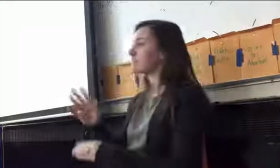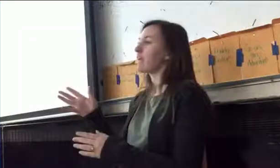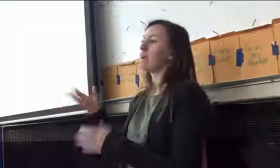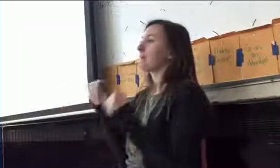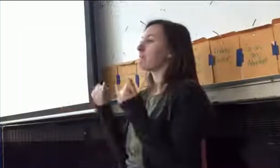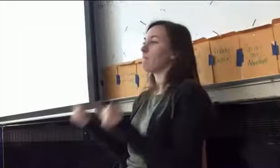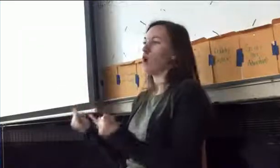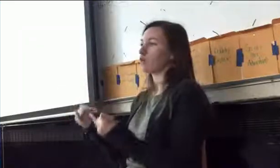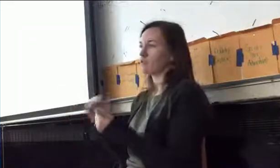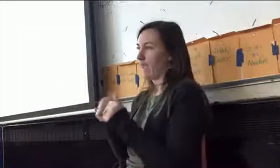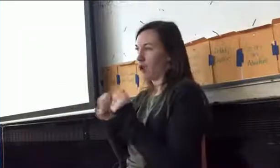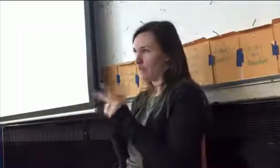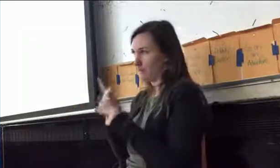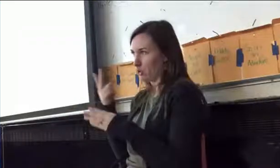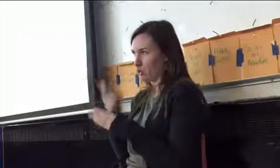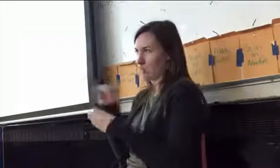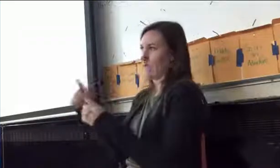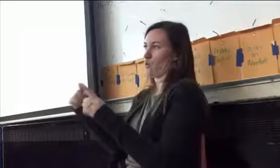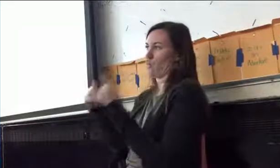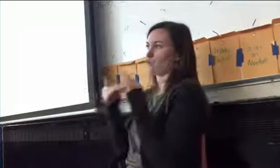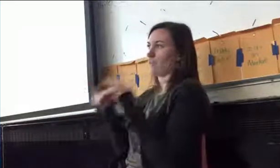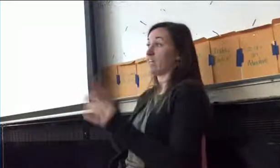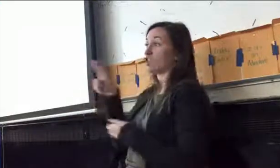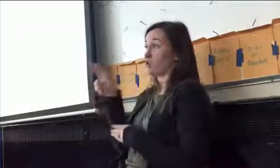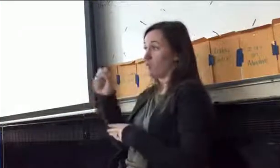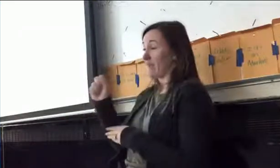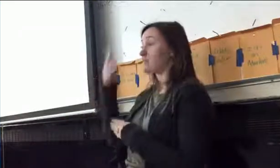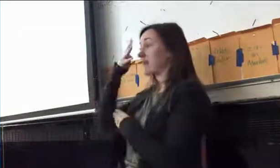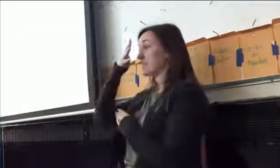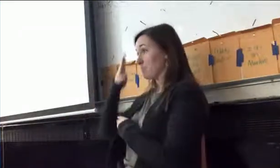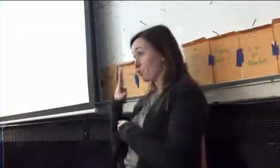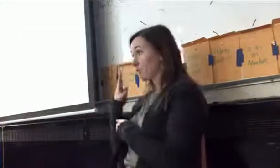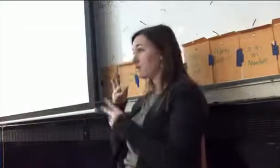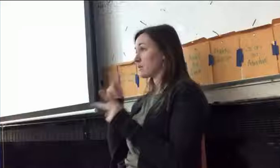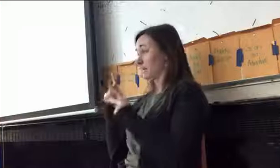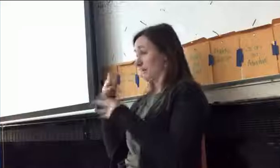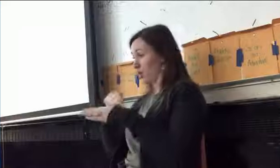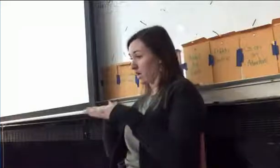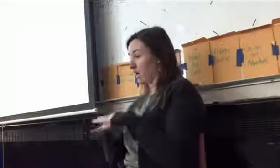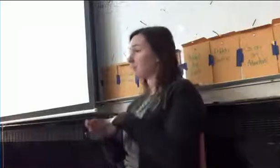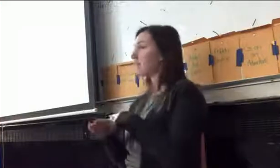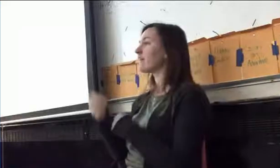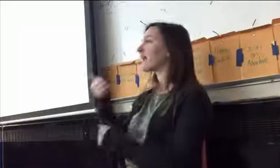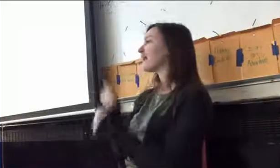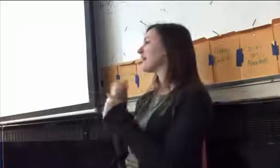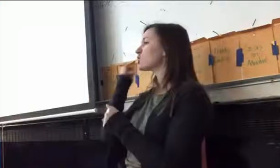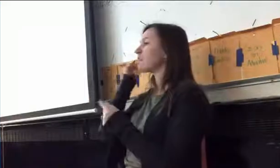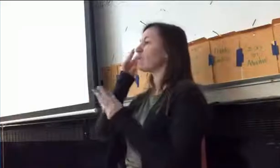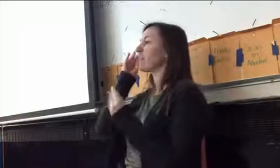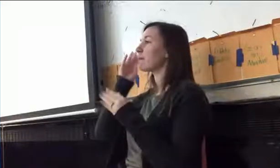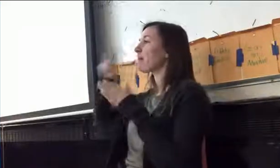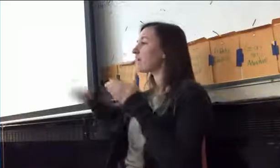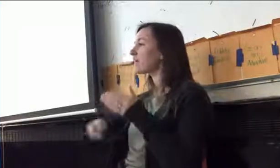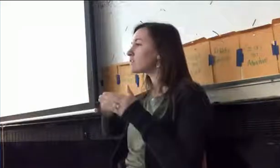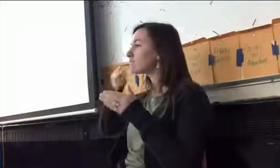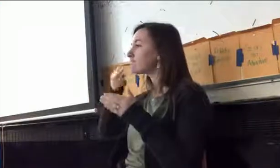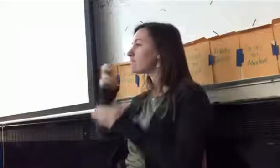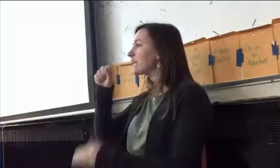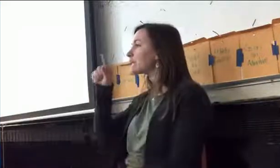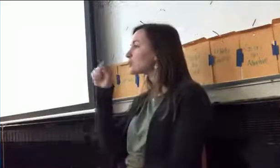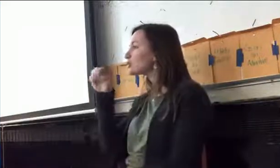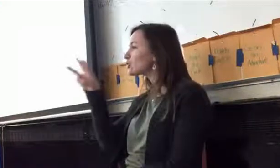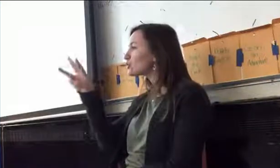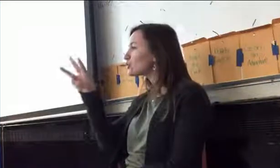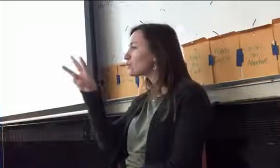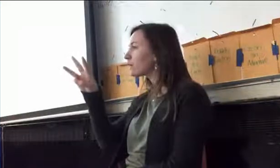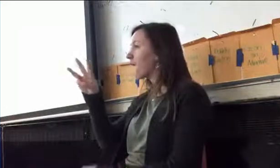States is. As immigrants begin to come into the United States, each of them are like an ingredient in a giant stew. Okay? So if you think about it,